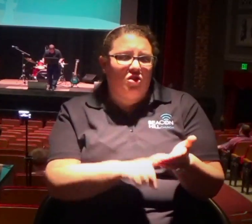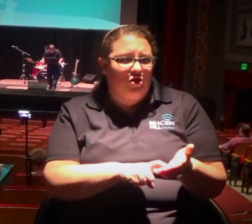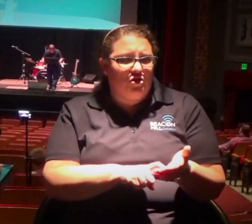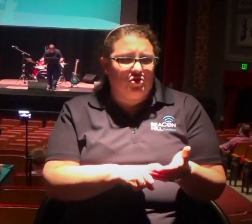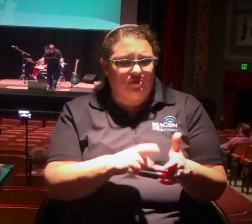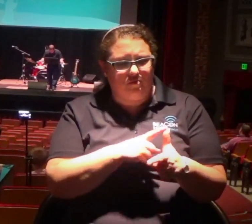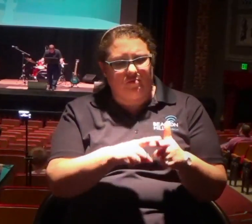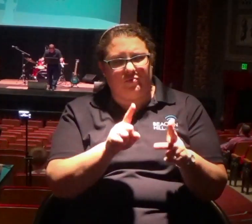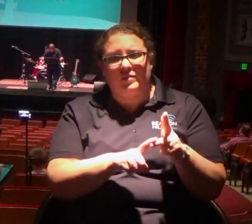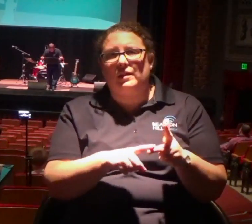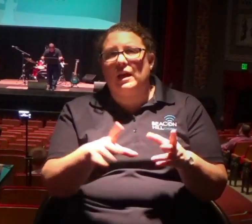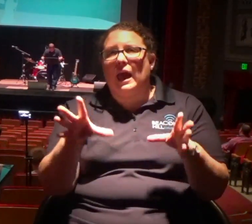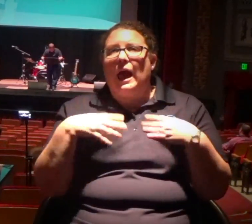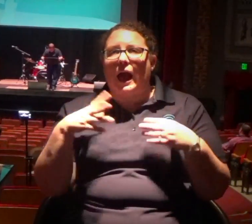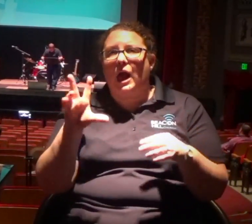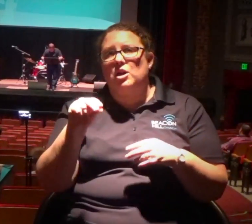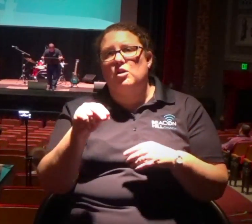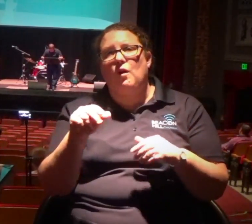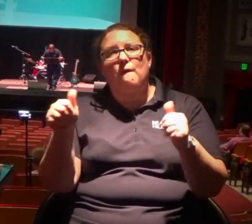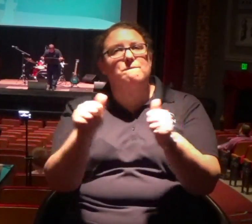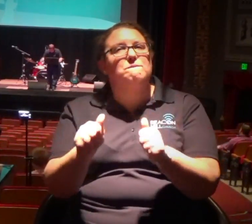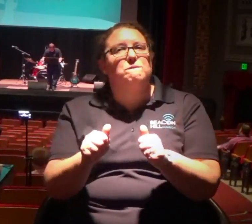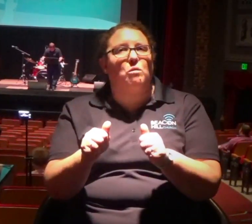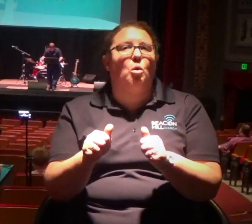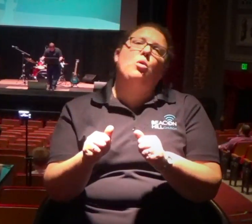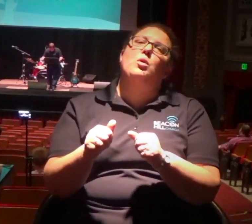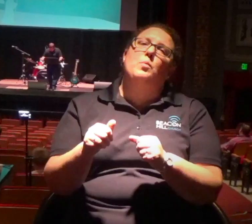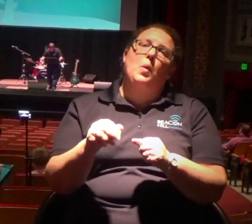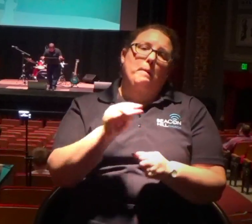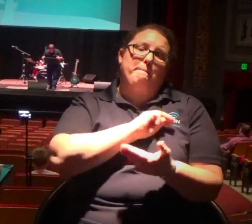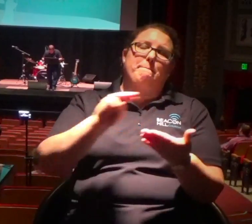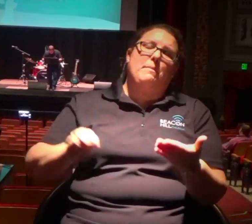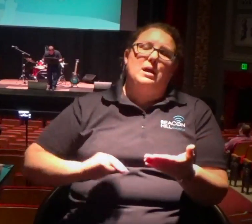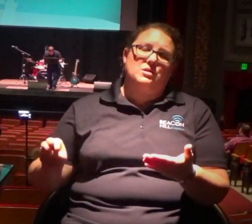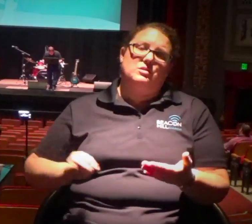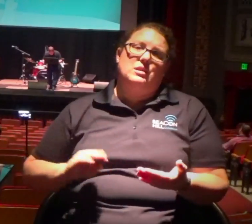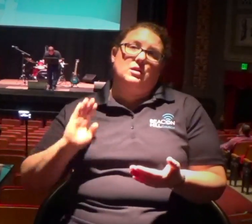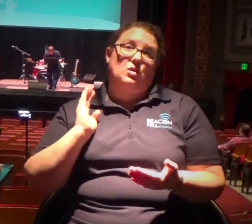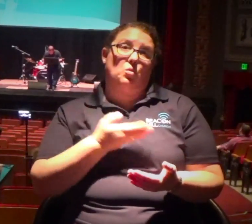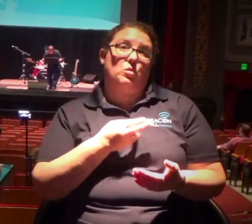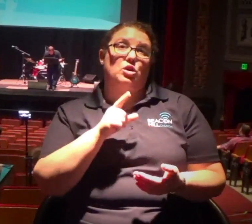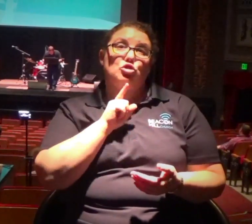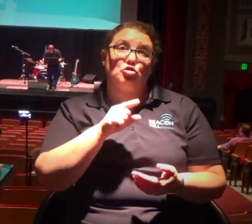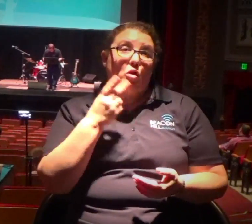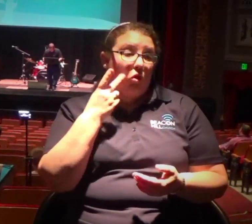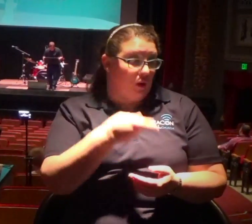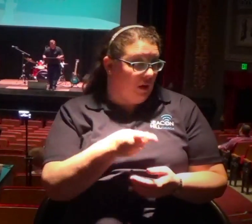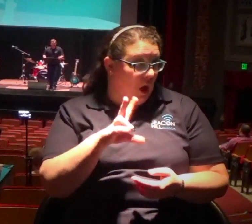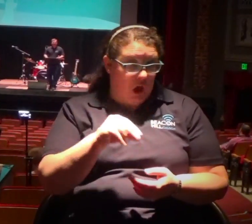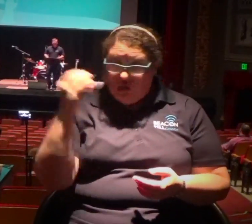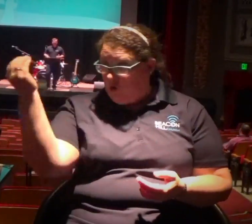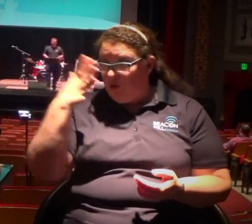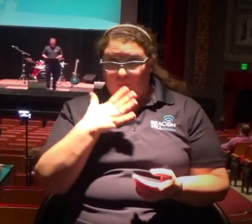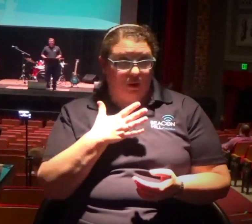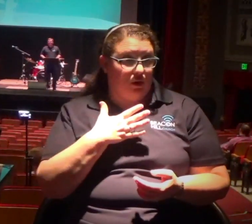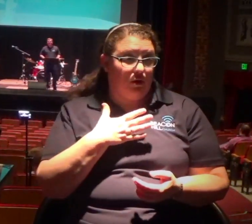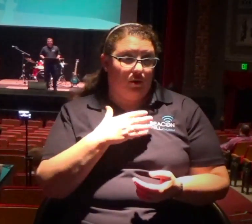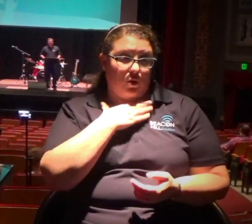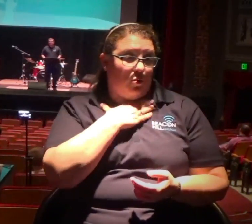had no form or majesty that we should look at him, and no beauty that we should desire him. See,